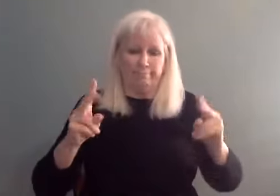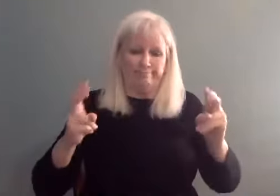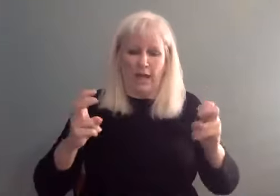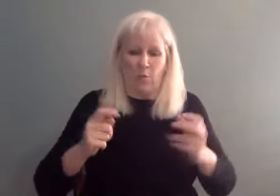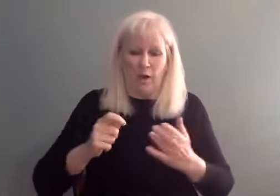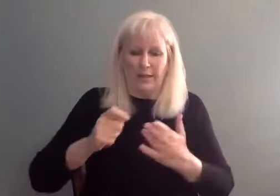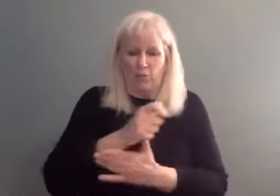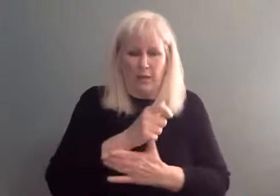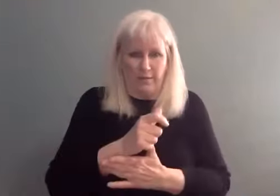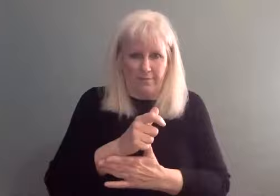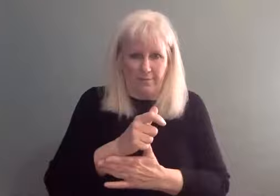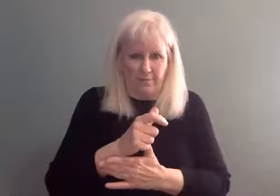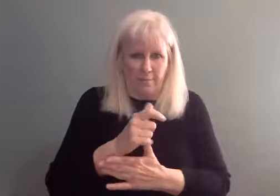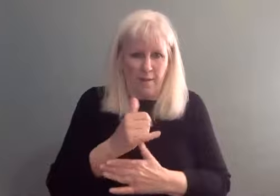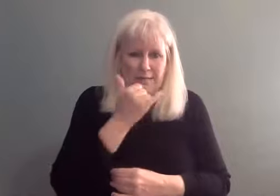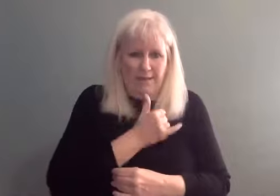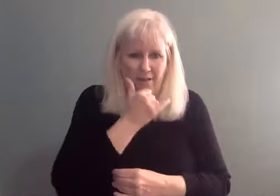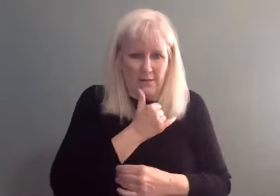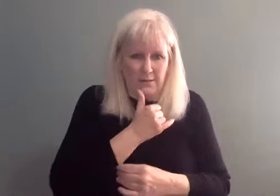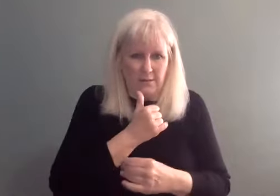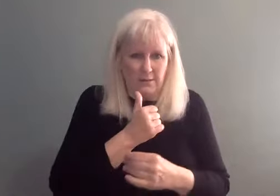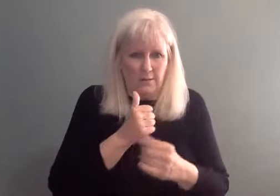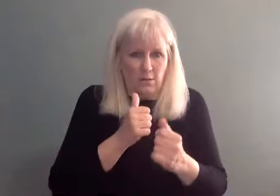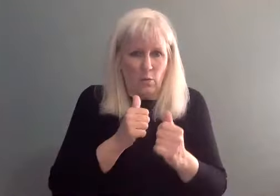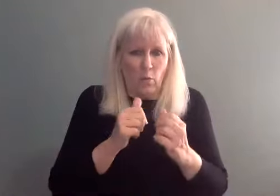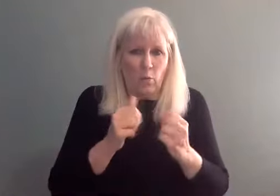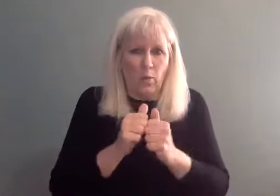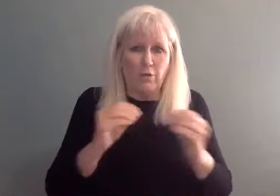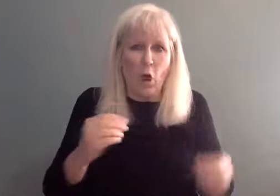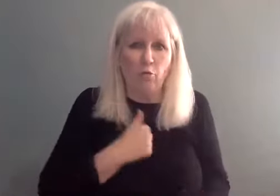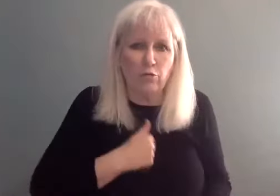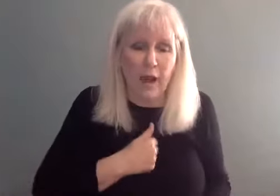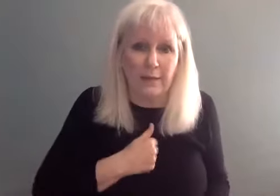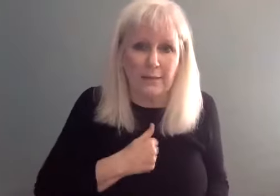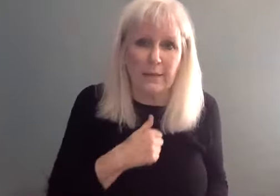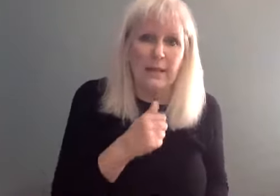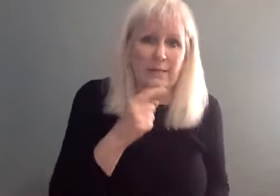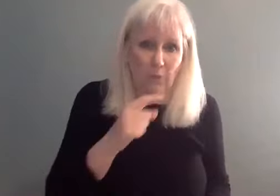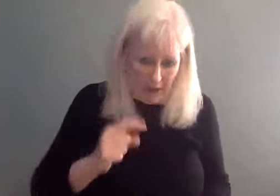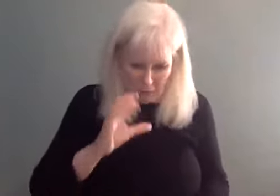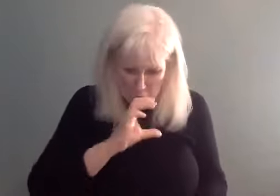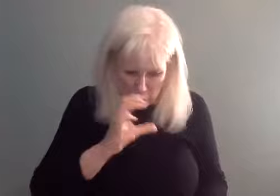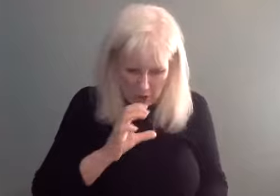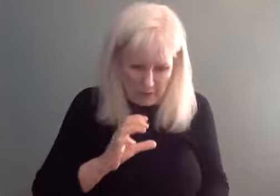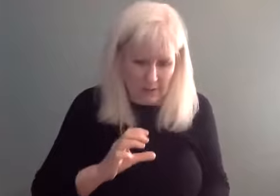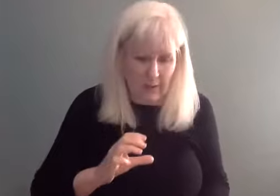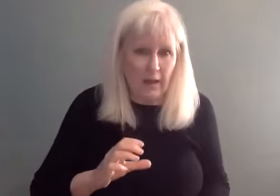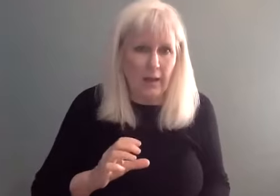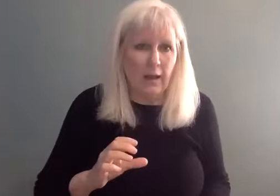finding and fact facing. Do I want to be that? Do I want to be? It says we have to be definite. I don't know how to be definite, even in the cause.